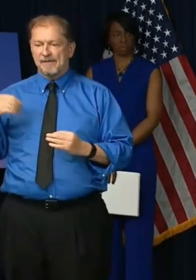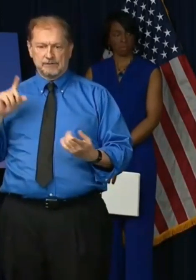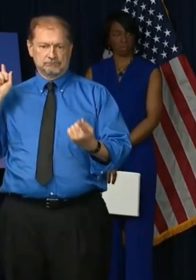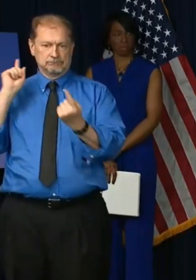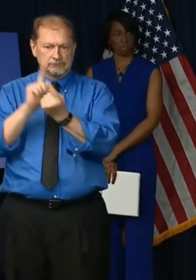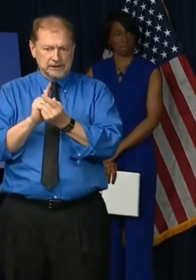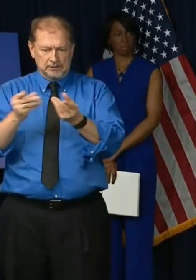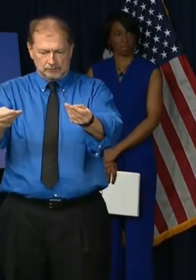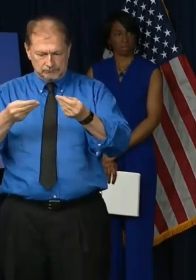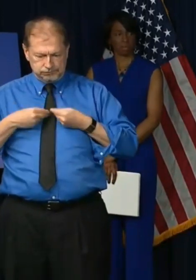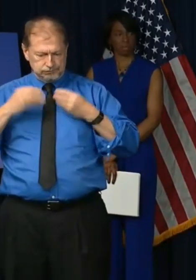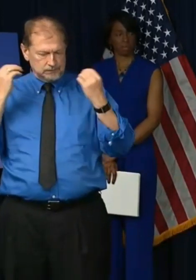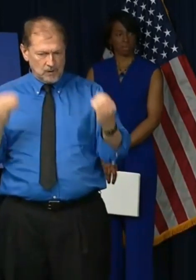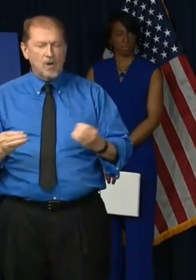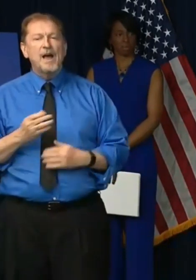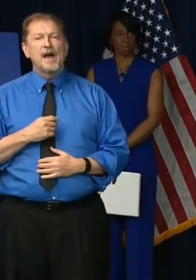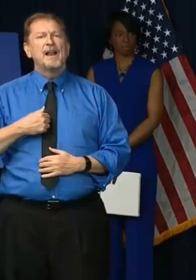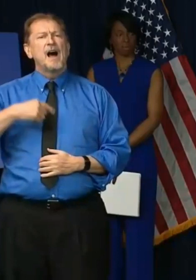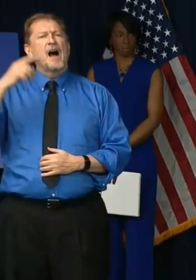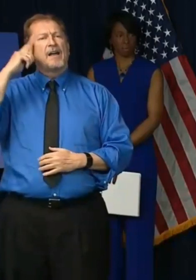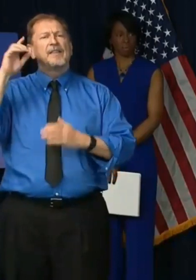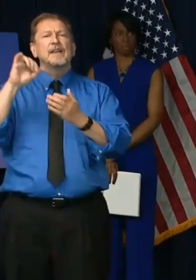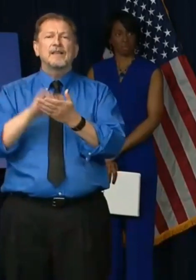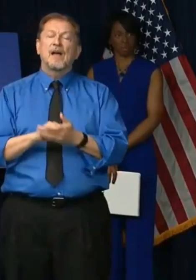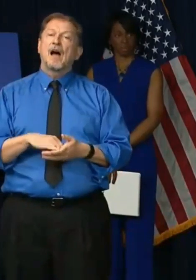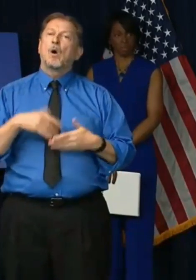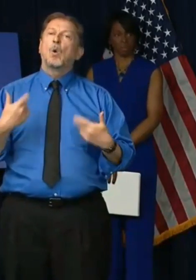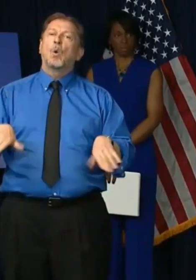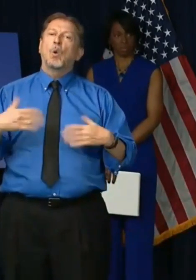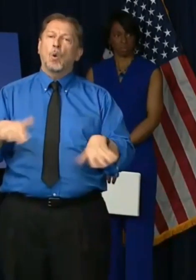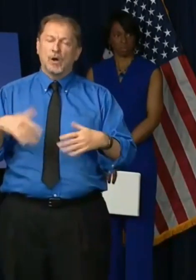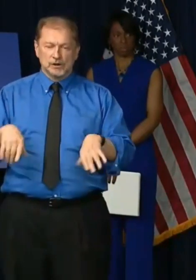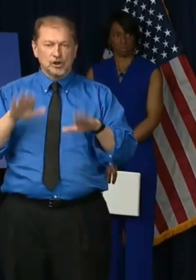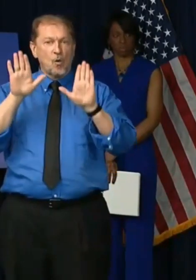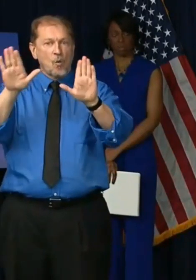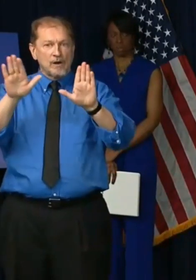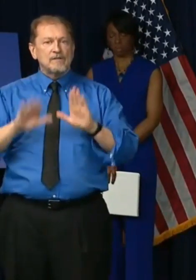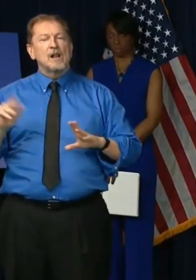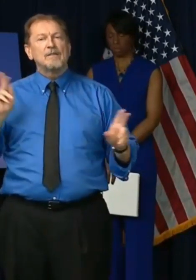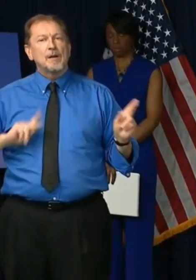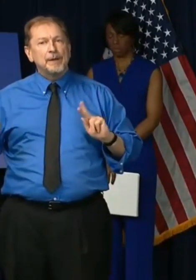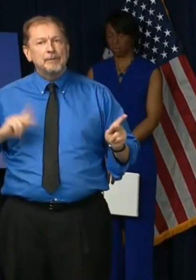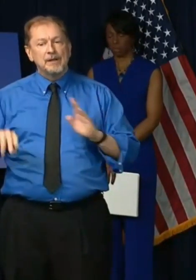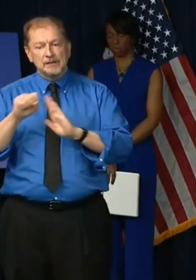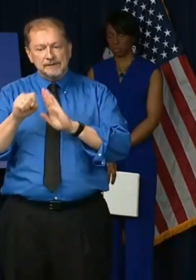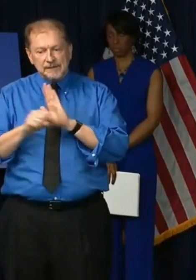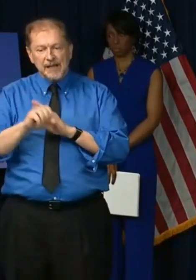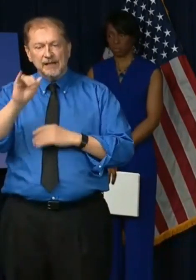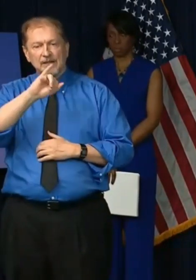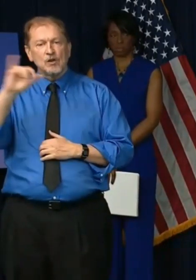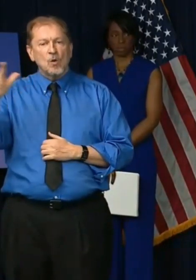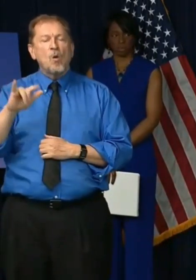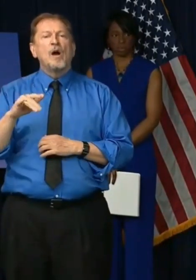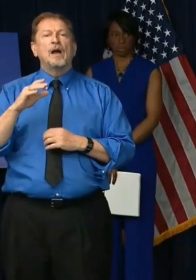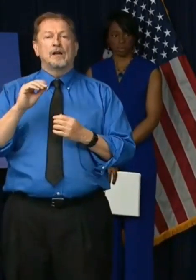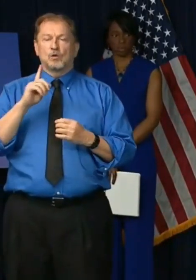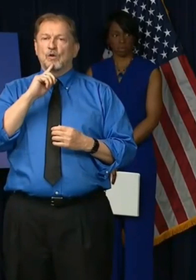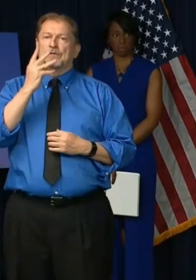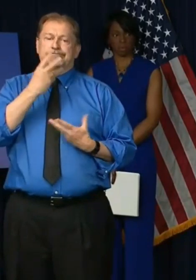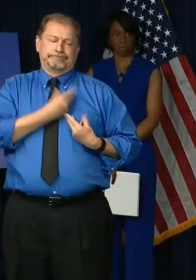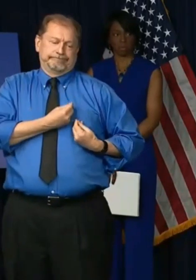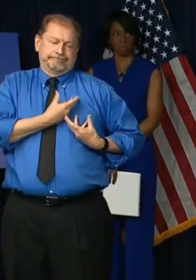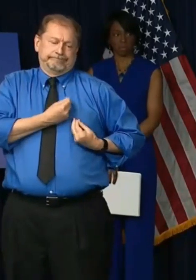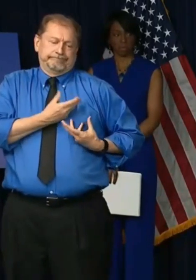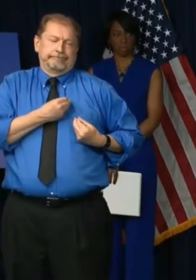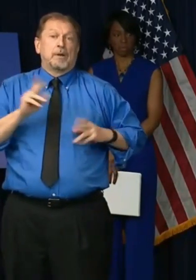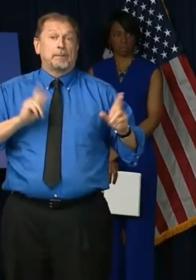any transmission. And I just think it is testament to the greatness of the people of the state of Illinois, to the kindness of the people of the